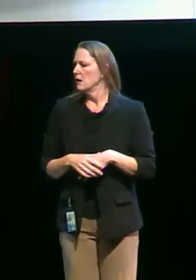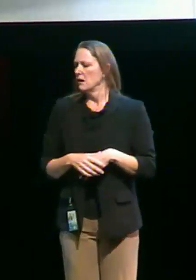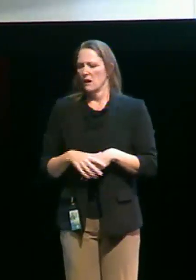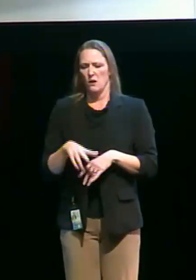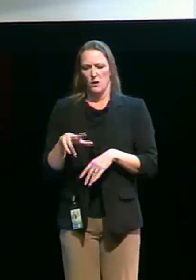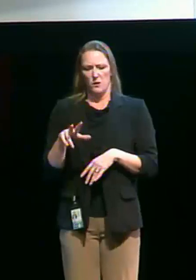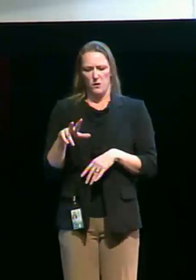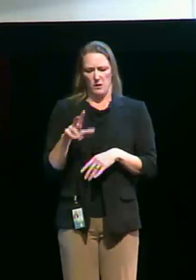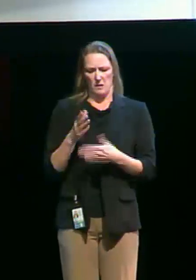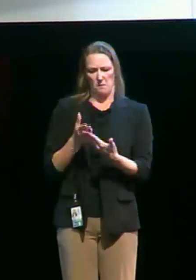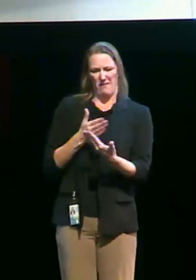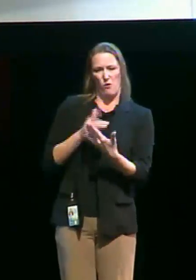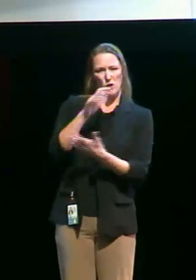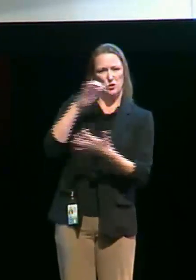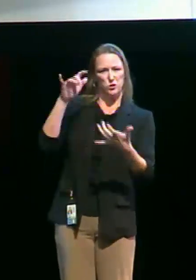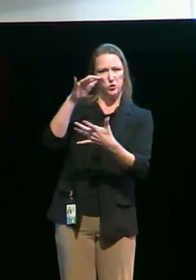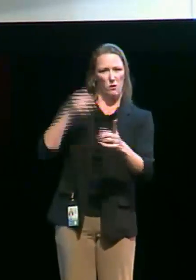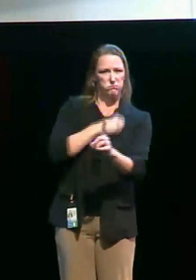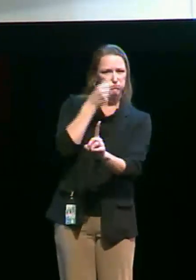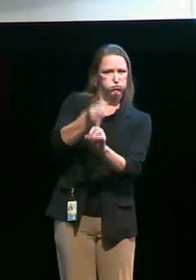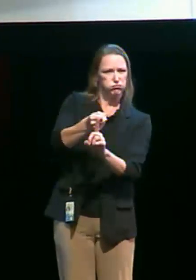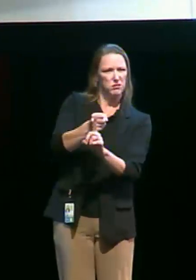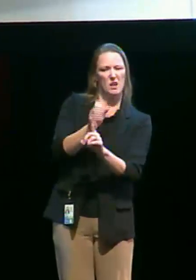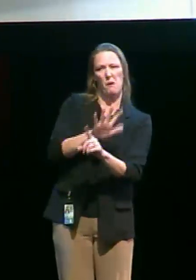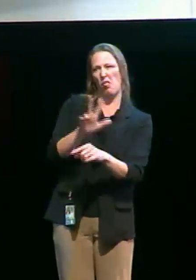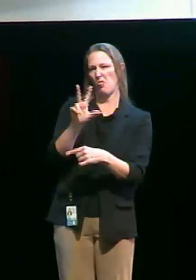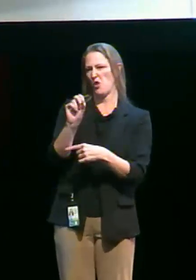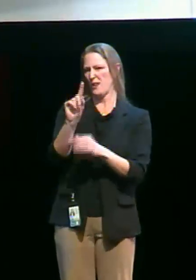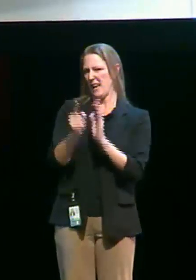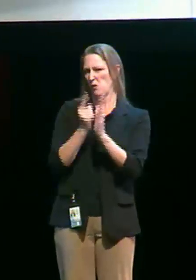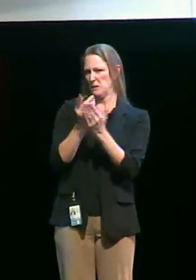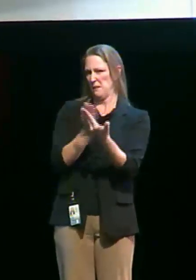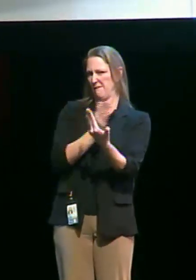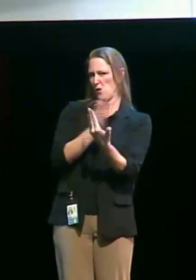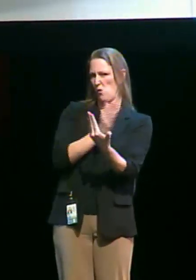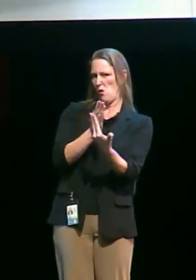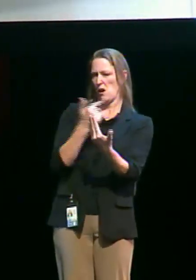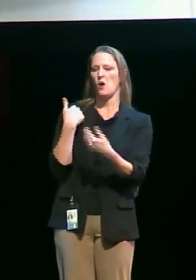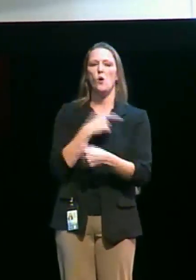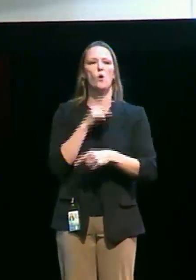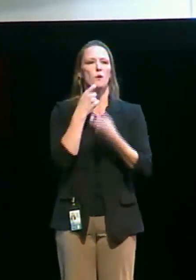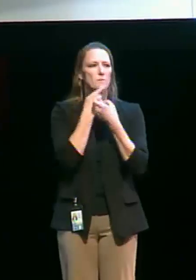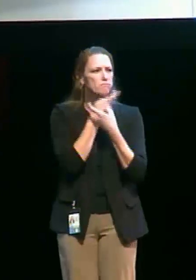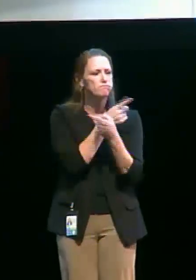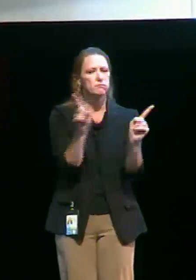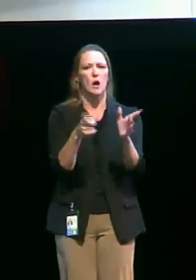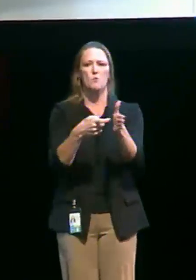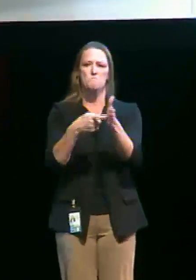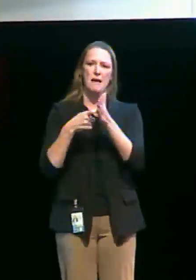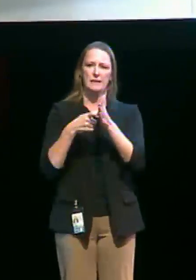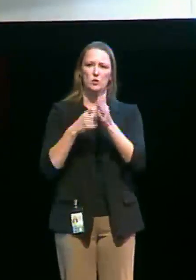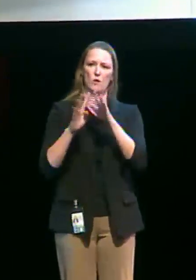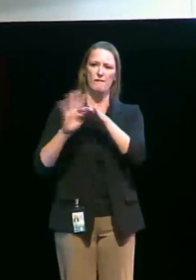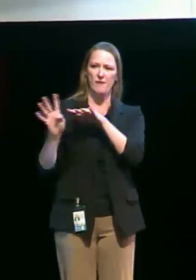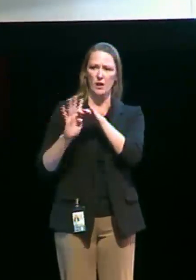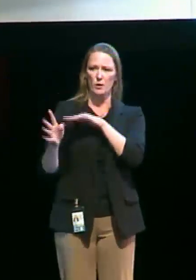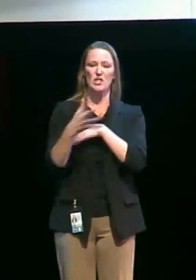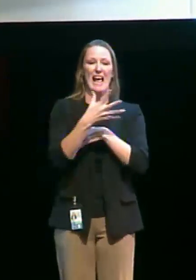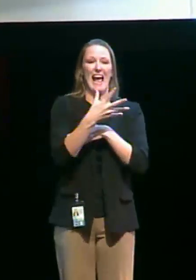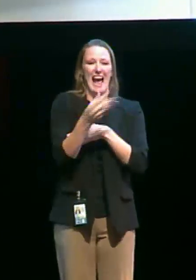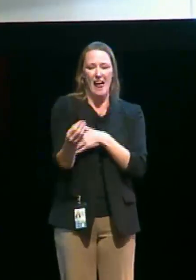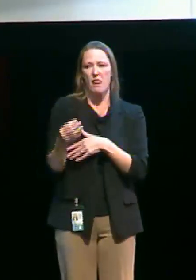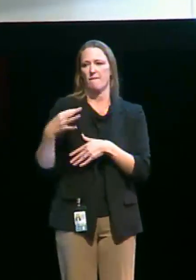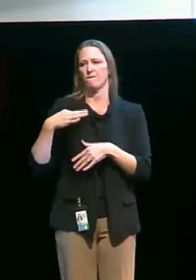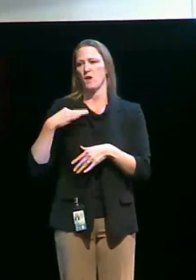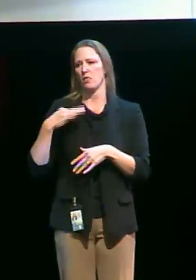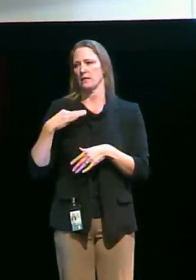30 hours prior to the storm, as you all know, we issued a mandatory evacuation order and a voluntary evacuation